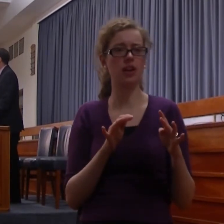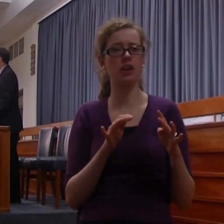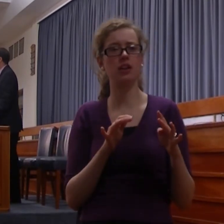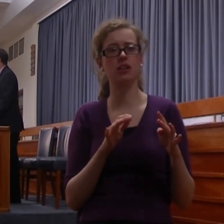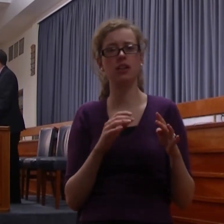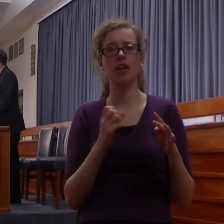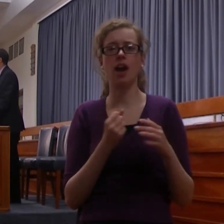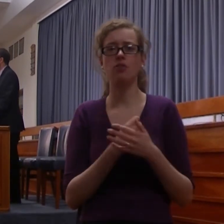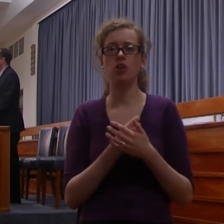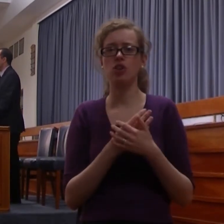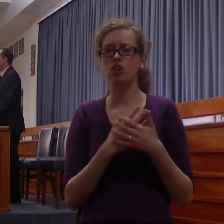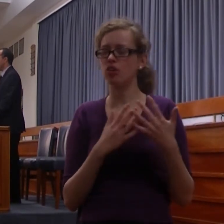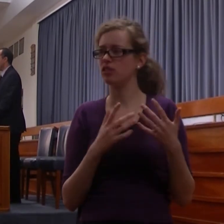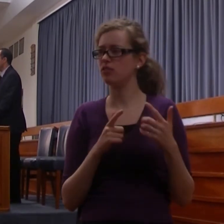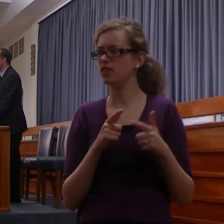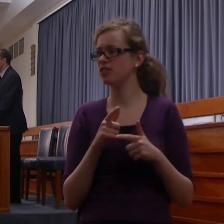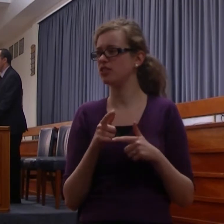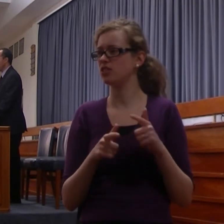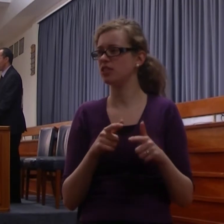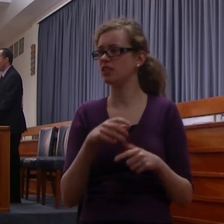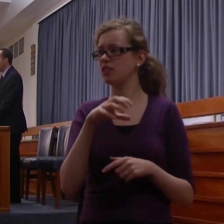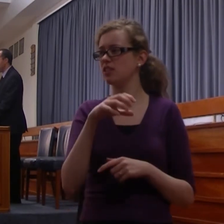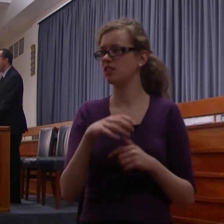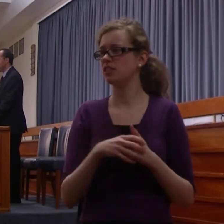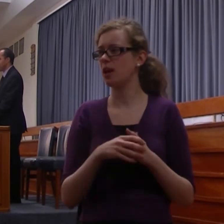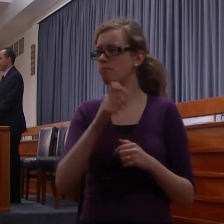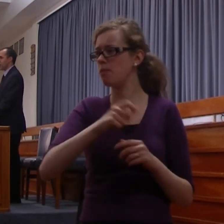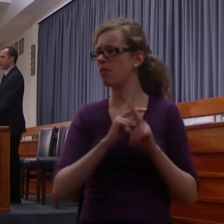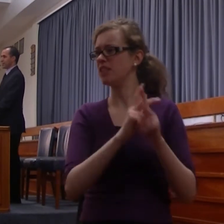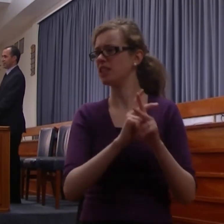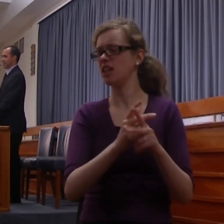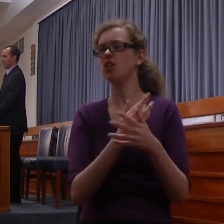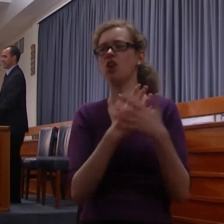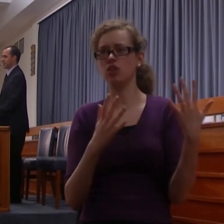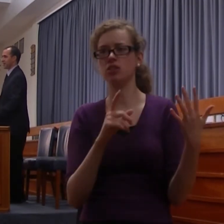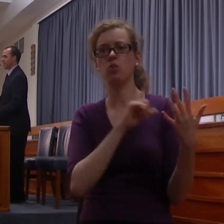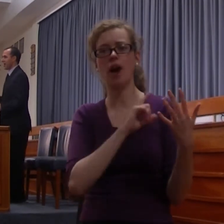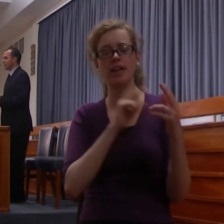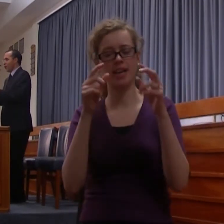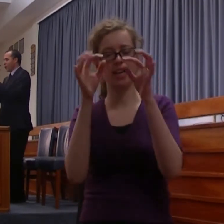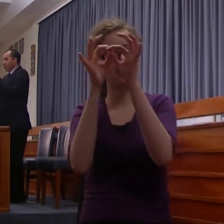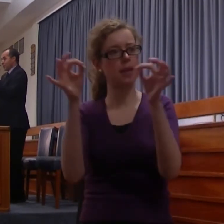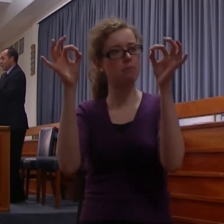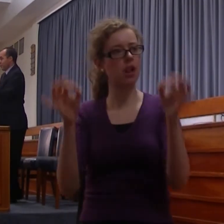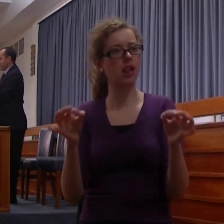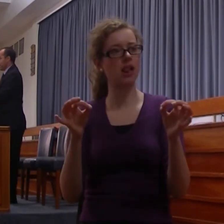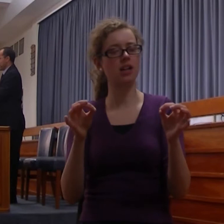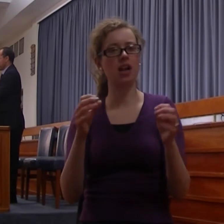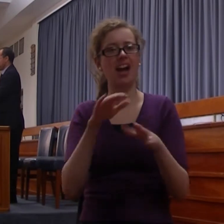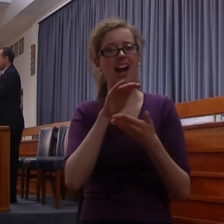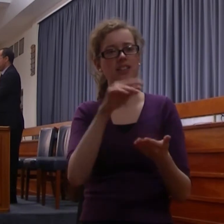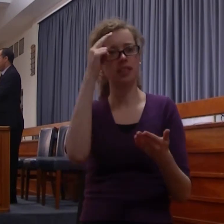became very popular, and it had a great lucrative touristic attraction because of